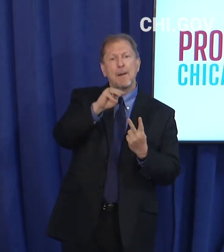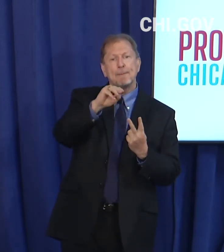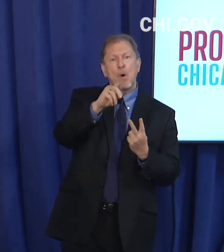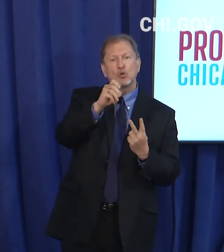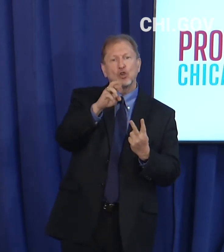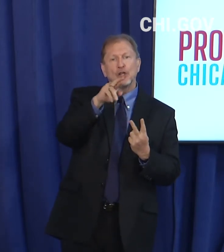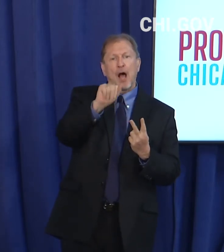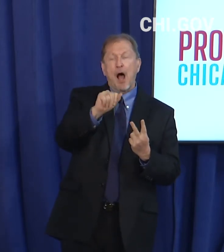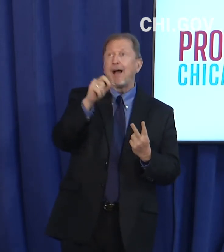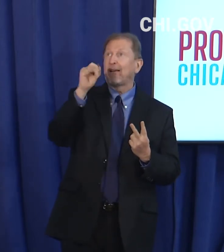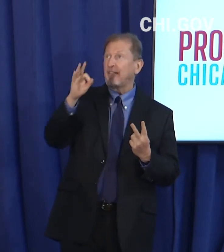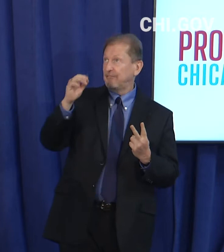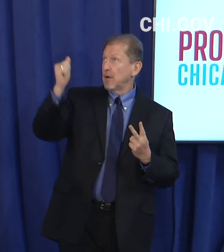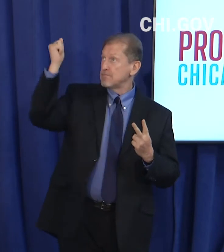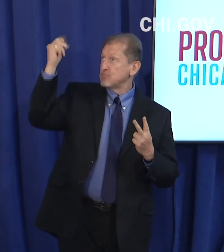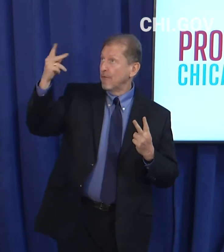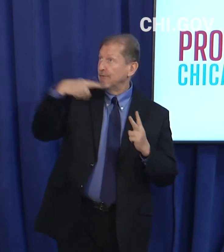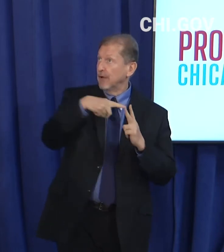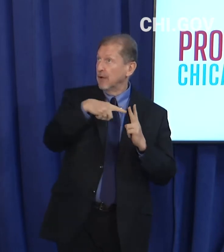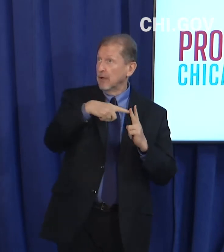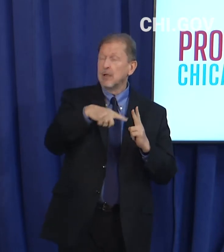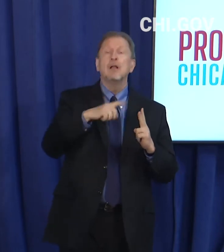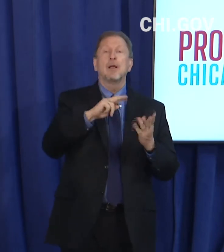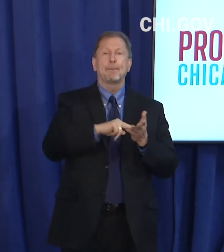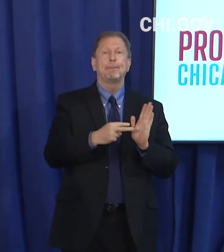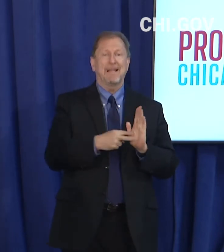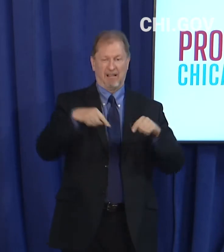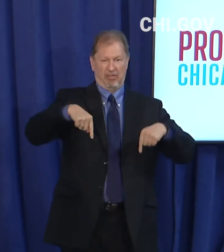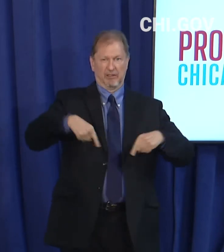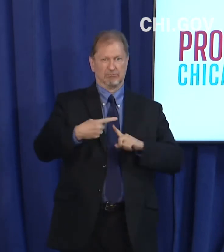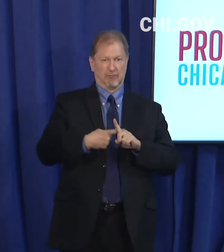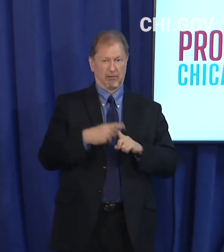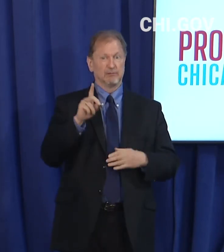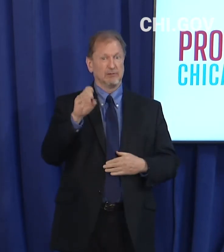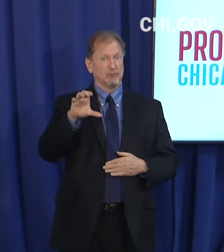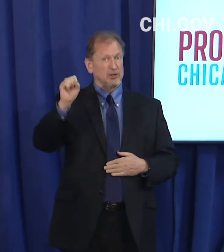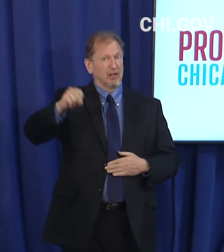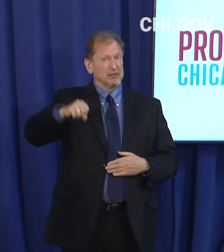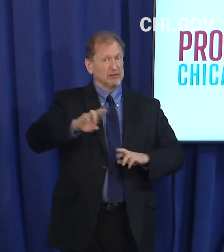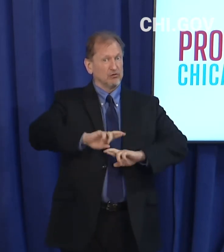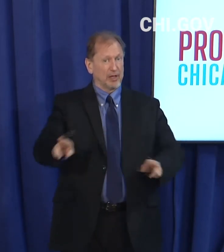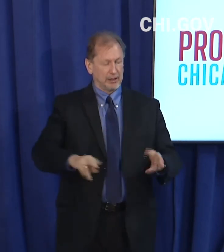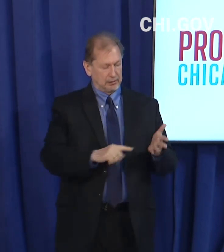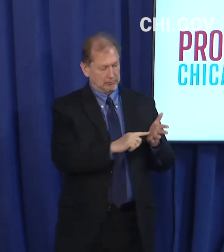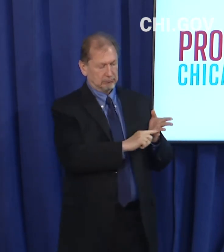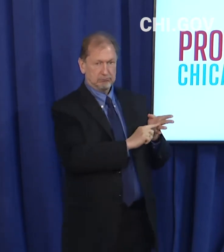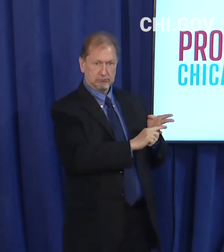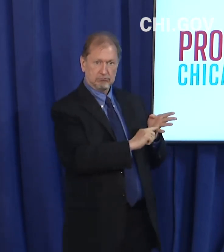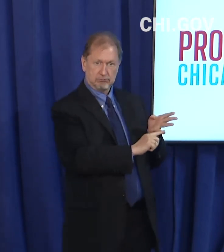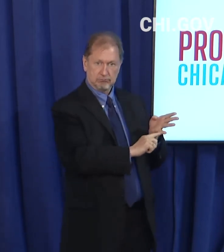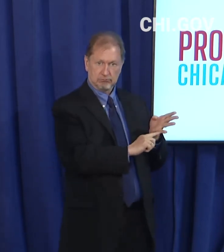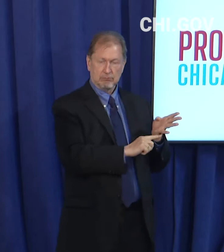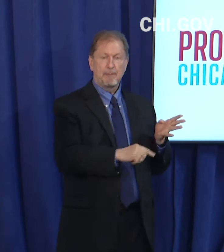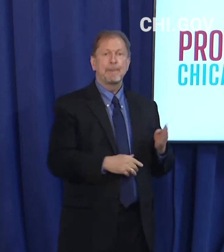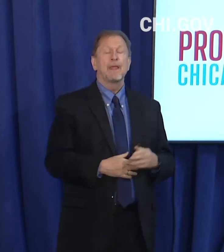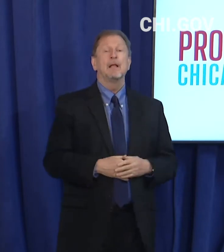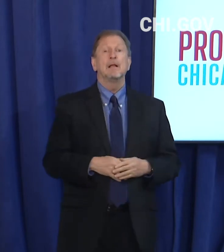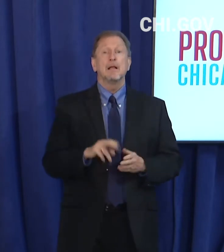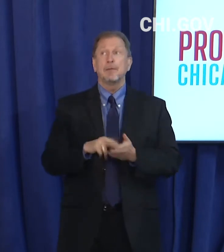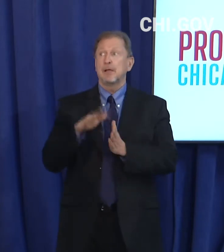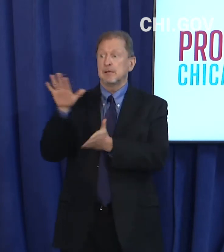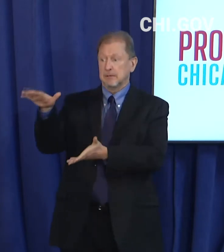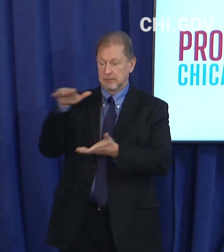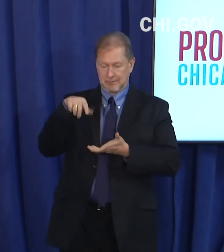beginning the 3rd or 4th week of December. Now, initial supplies of the vaccine will be limited, so there will not be enough for